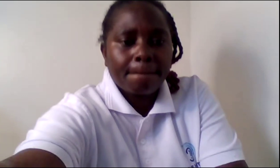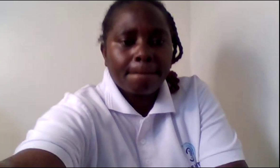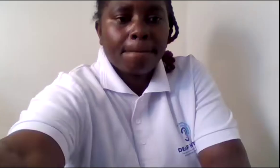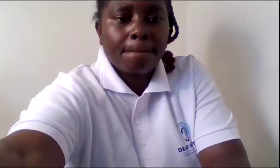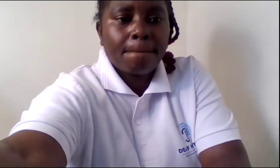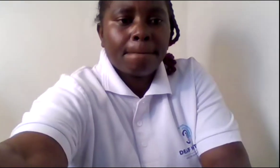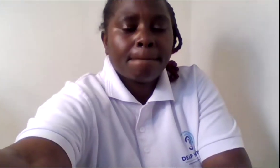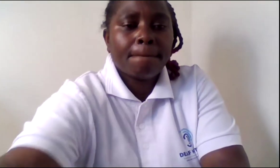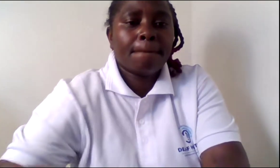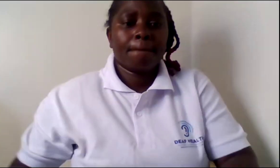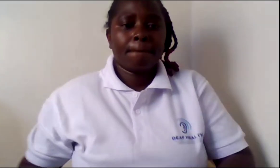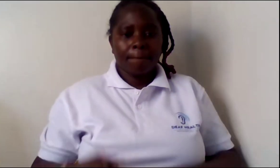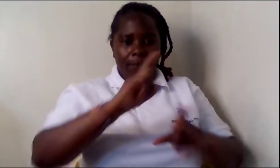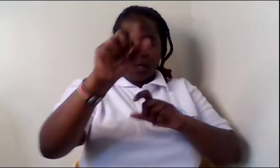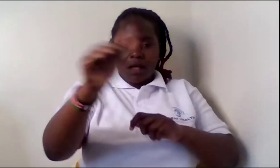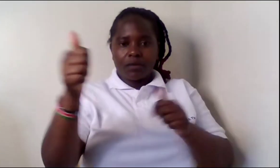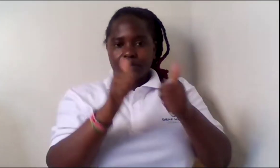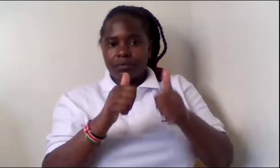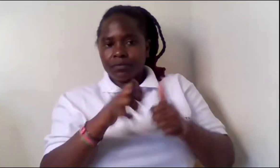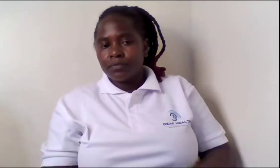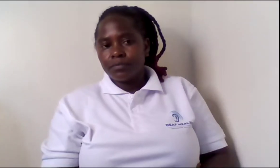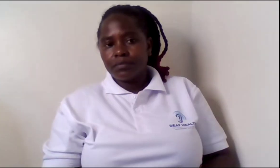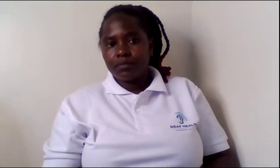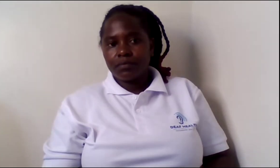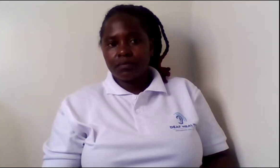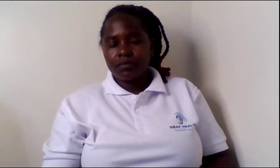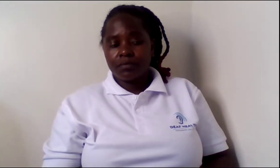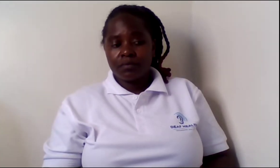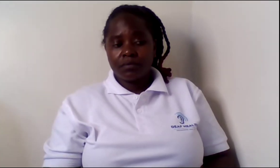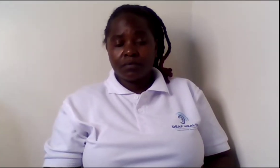There's another question. Is it then reversible at an advanced stage?